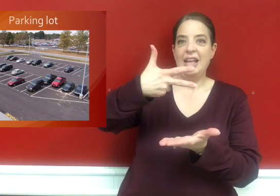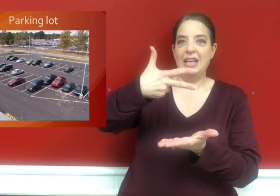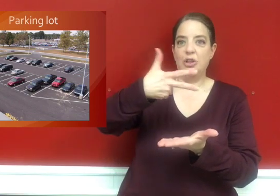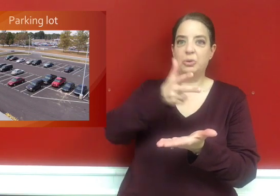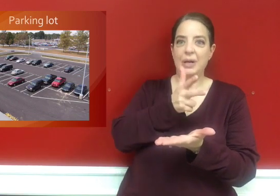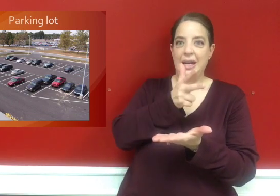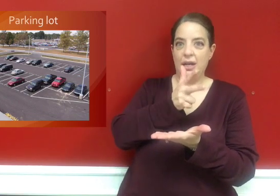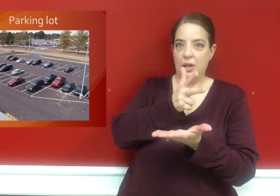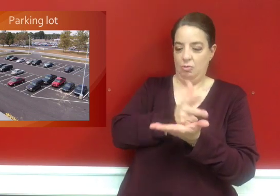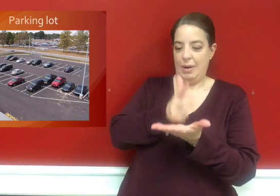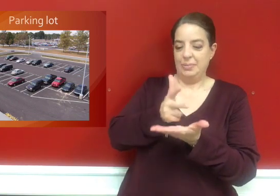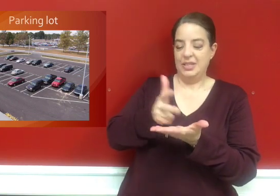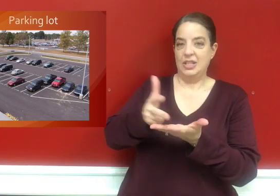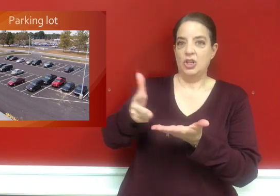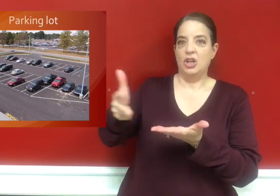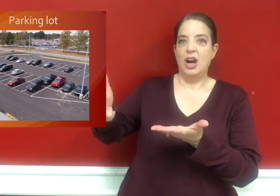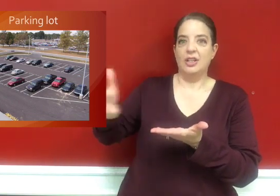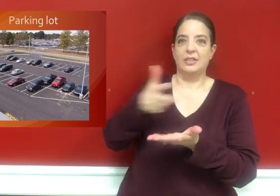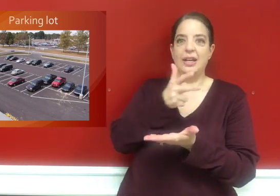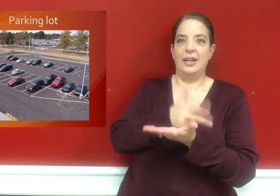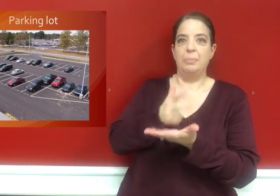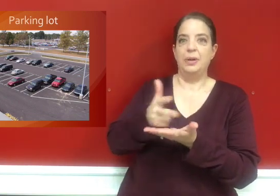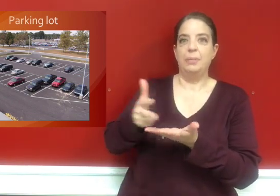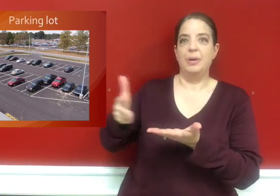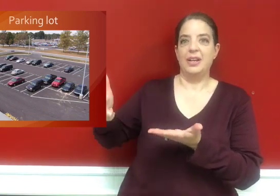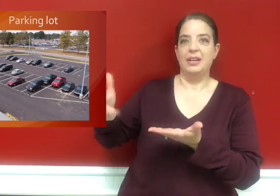that 3 represents cars lined up. Parking lot.